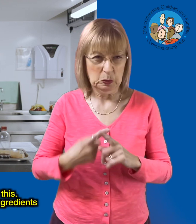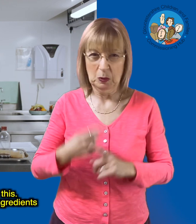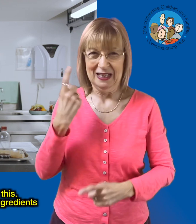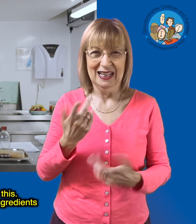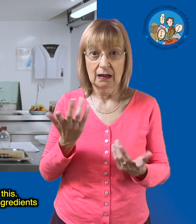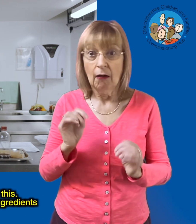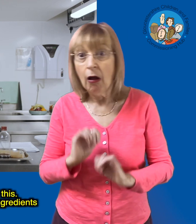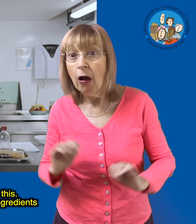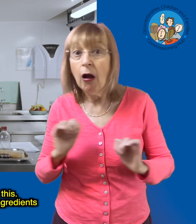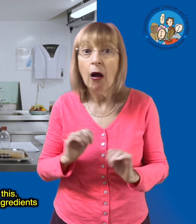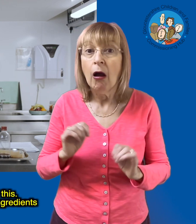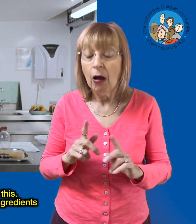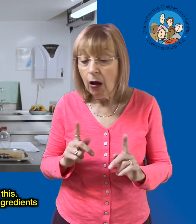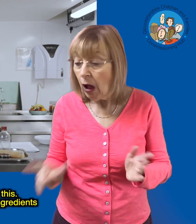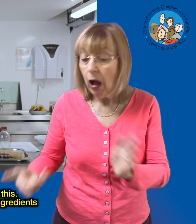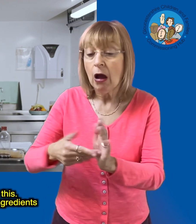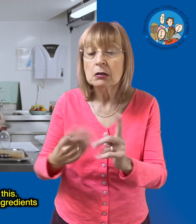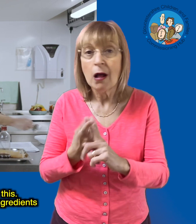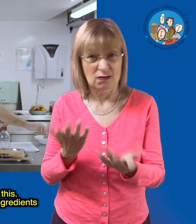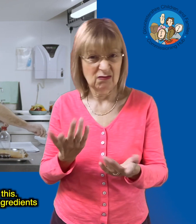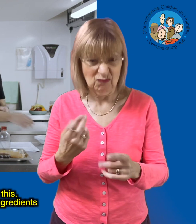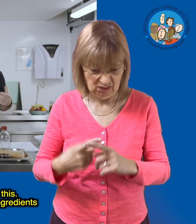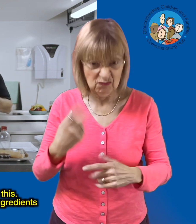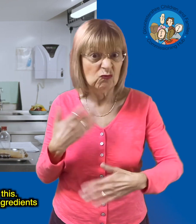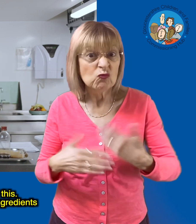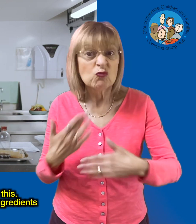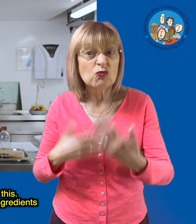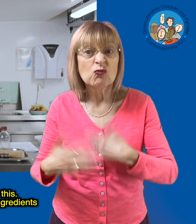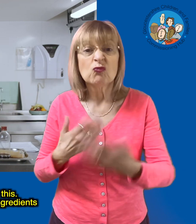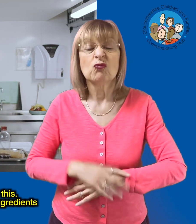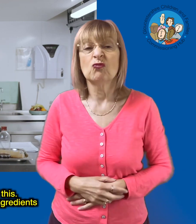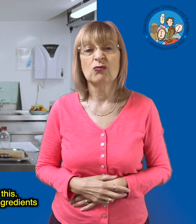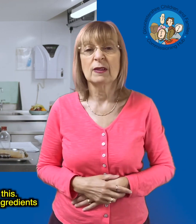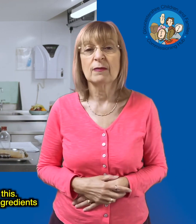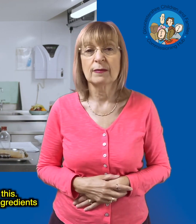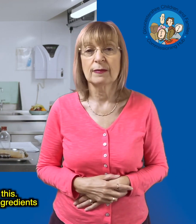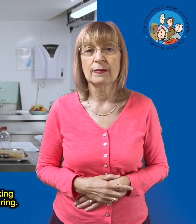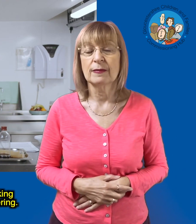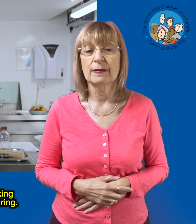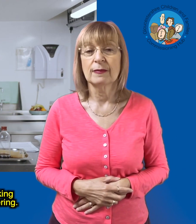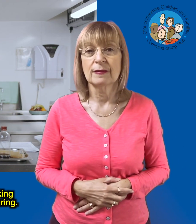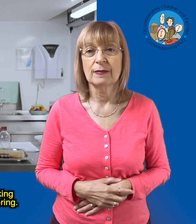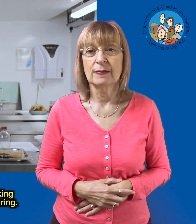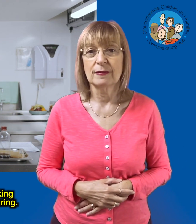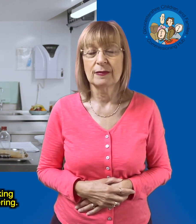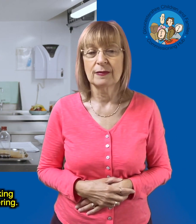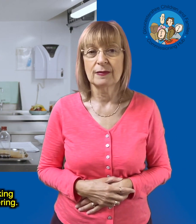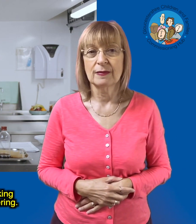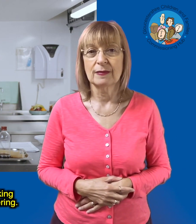it's a nice, quick, easy recipe this. You don't have to wait too long between adding ingredients. It's quite a